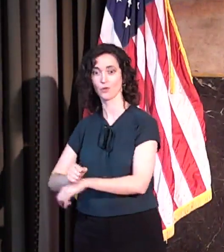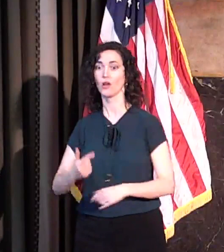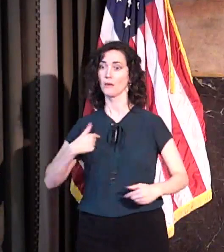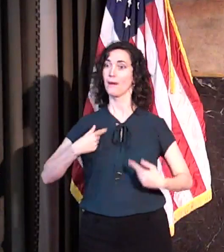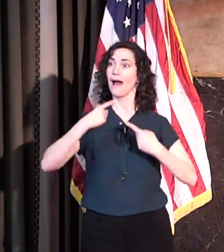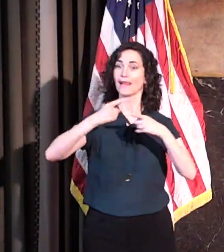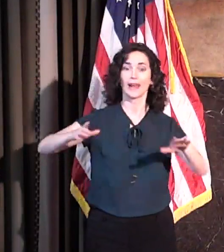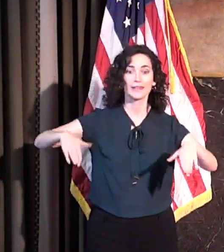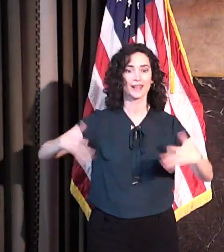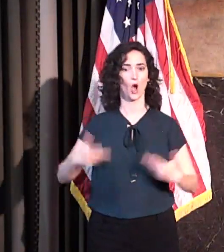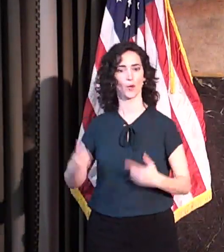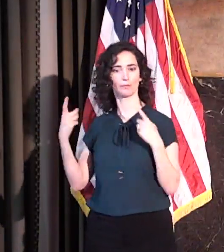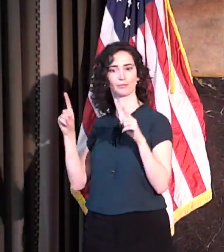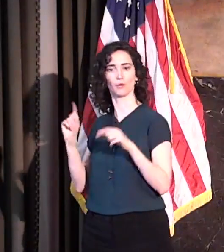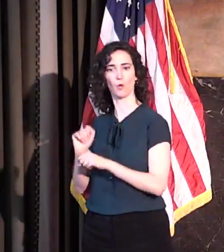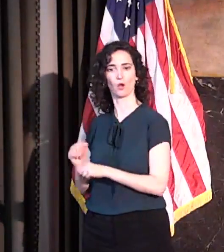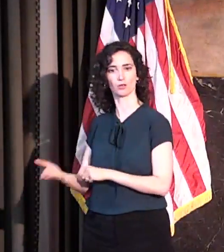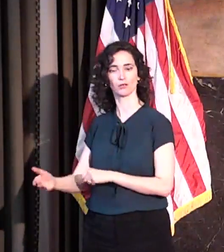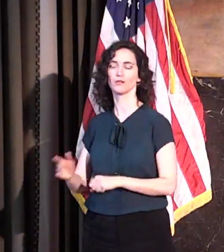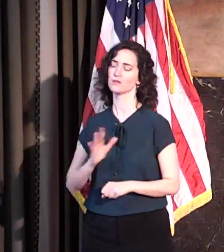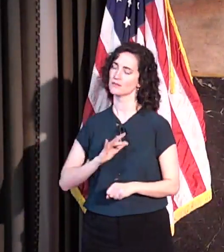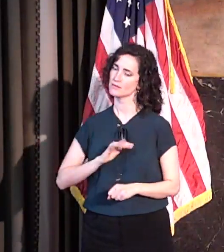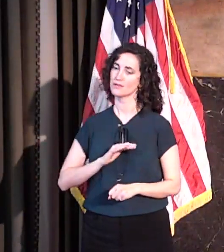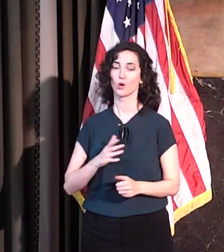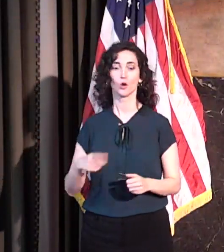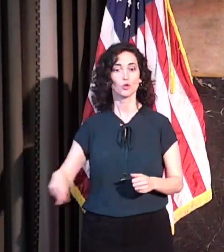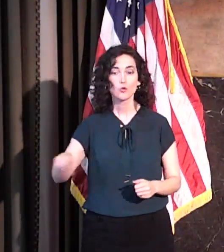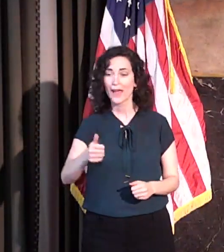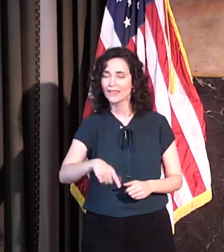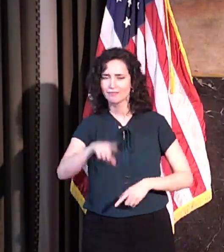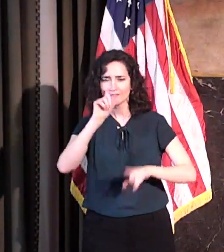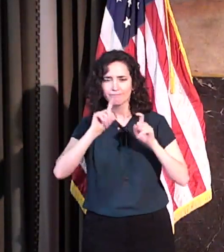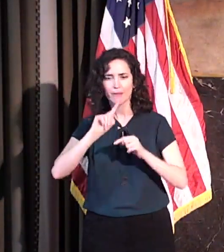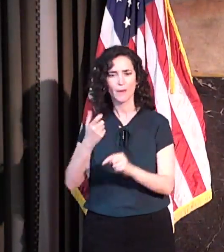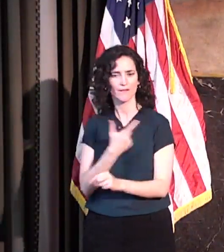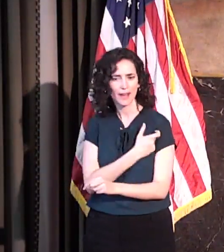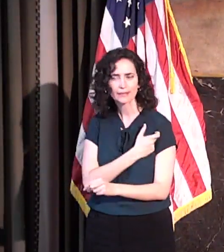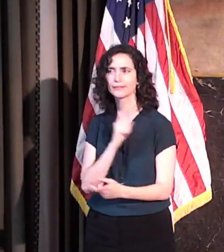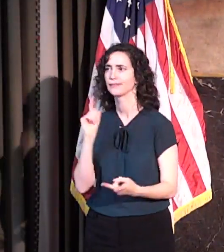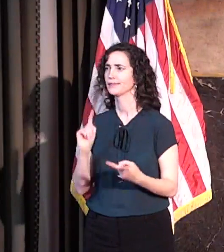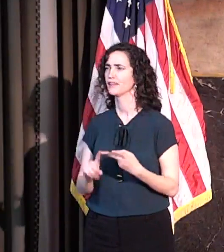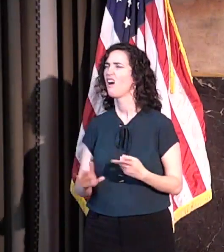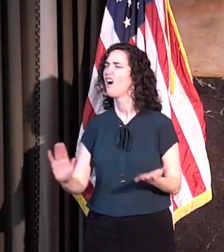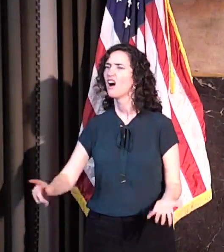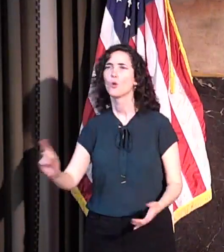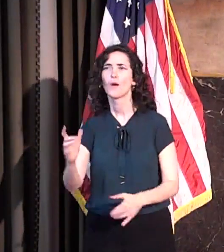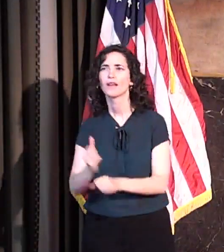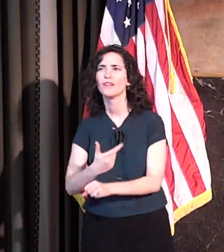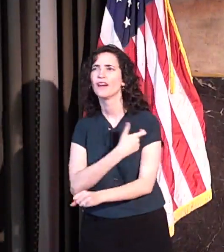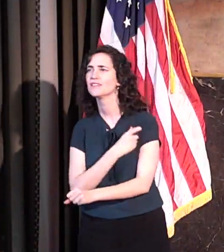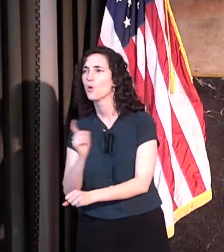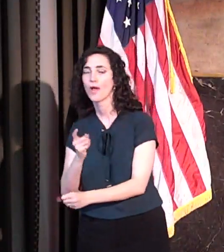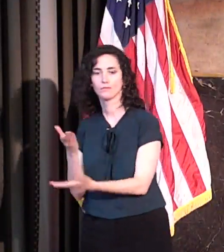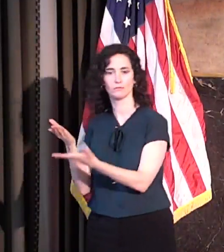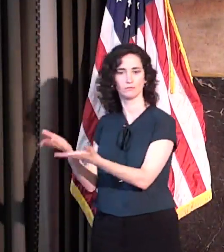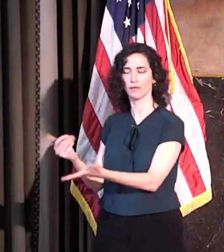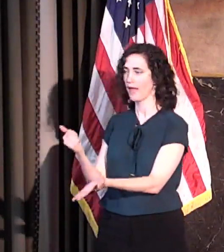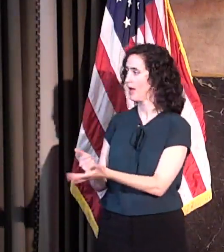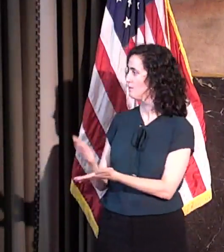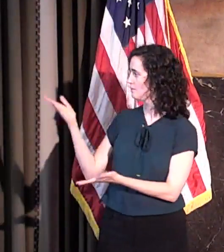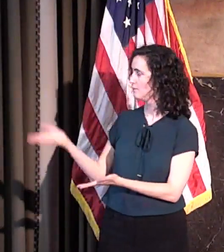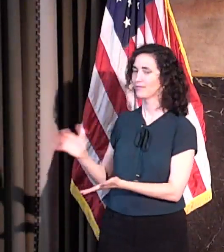formal announcement. So I do encourage people, if you have questions about the vaccine, if you have questions about where you can get the vaccine close to